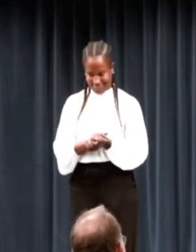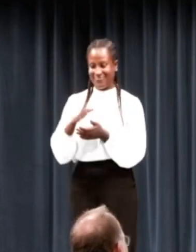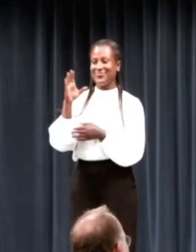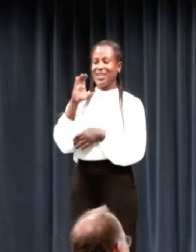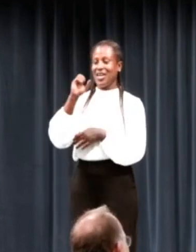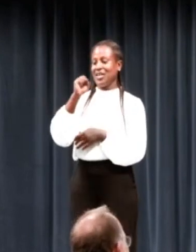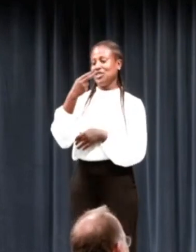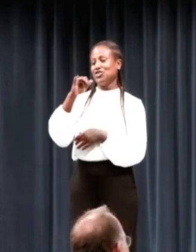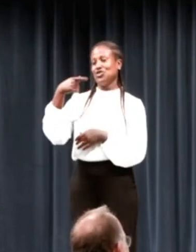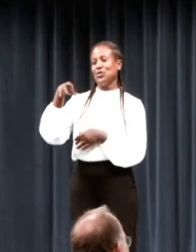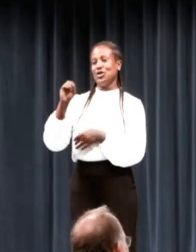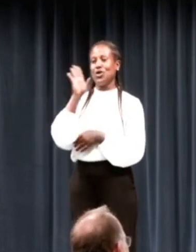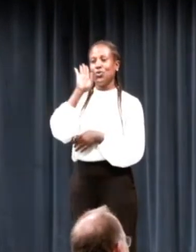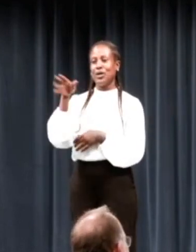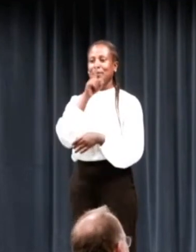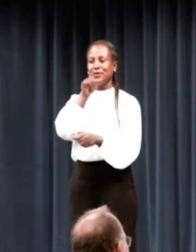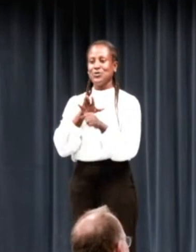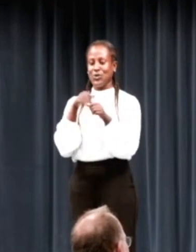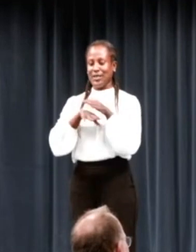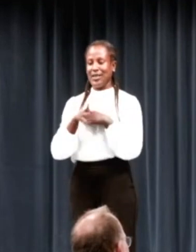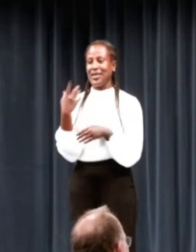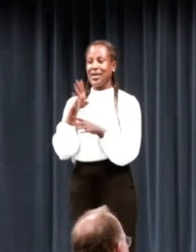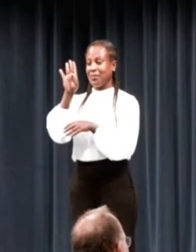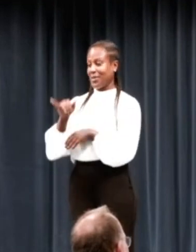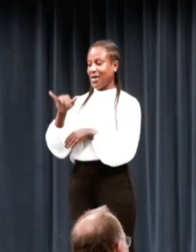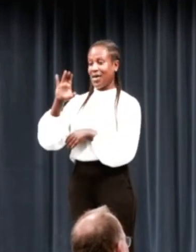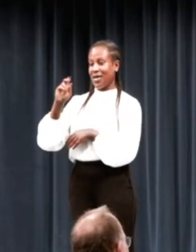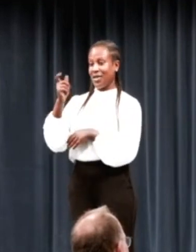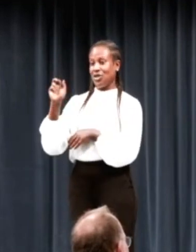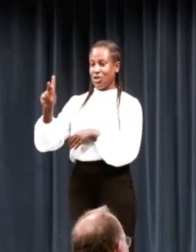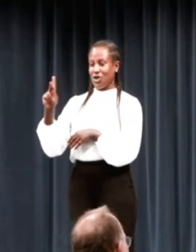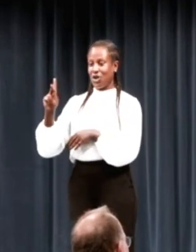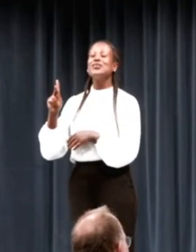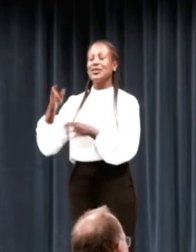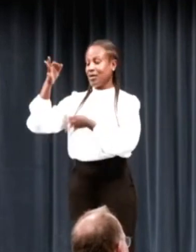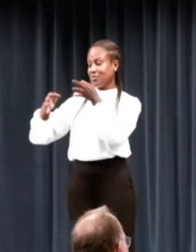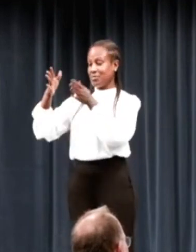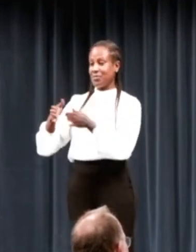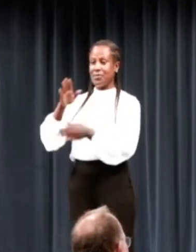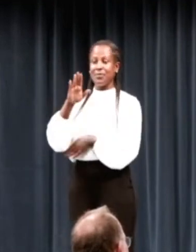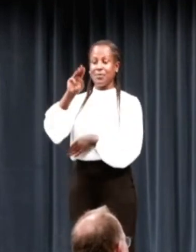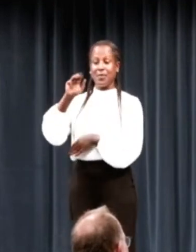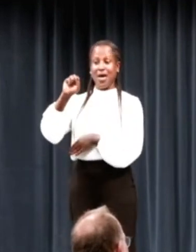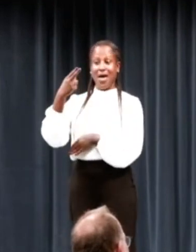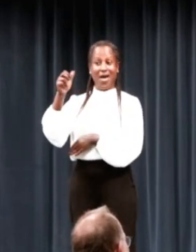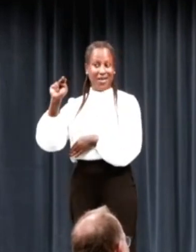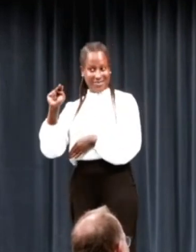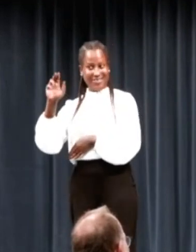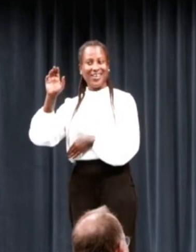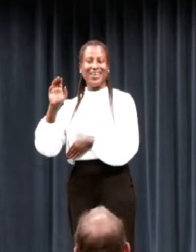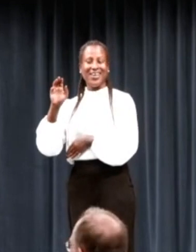Mr. Shapiro will be sworn in by the Clerk of the Court, the Honorable Mahassan L.